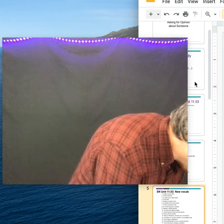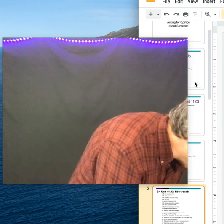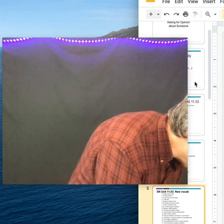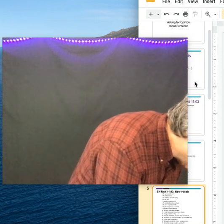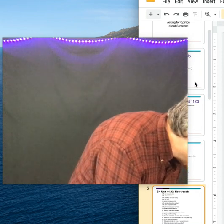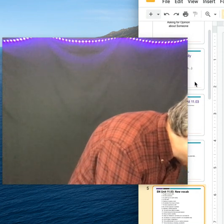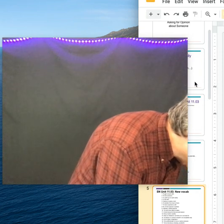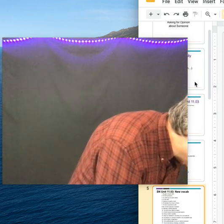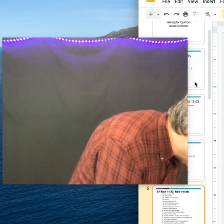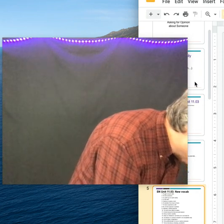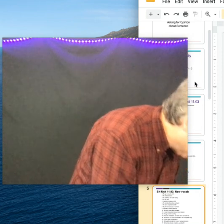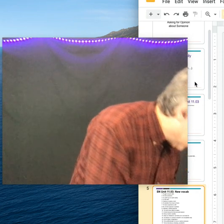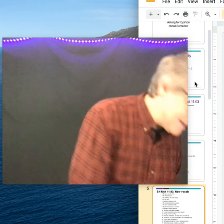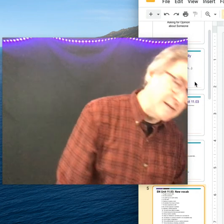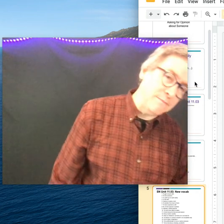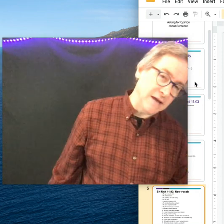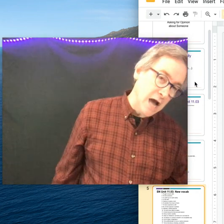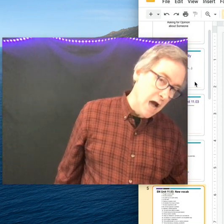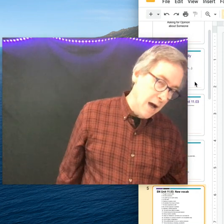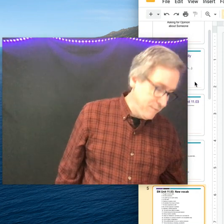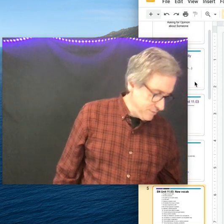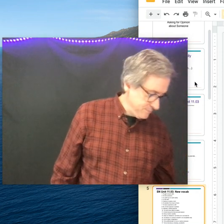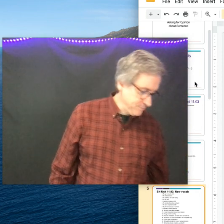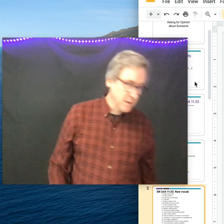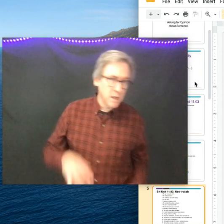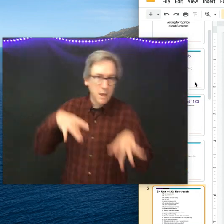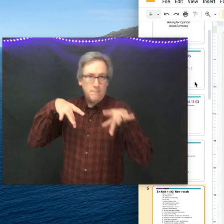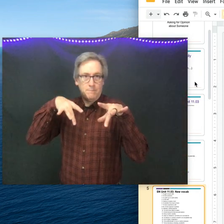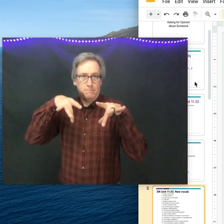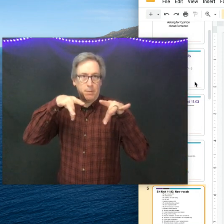There's also the idea that you can pick something up.